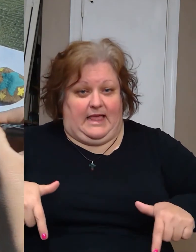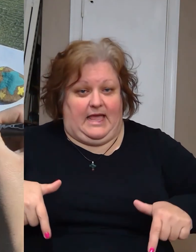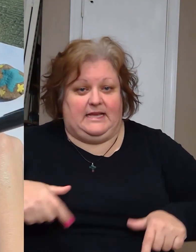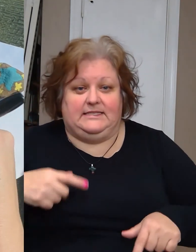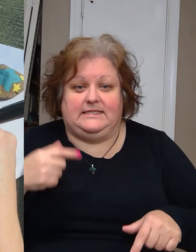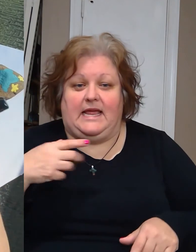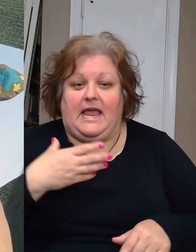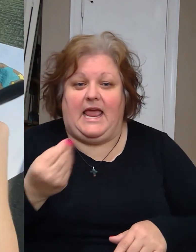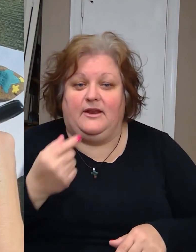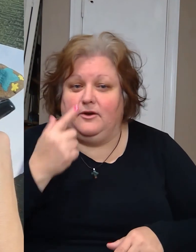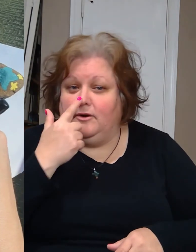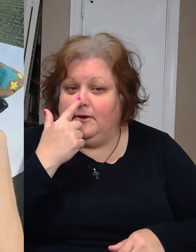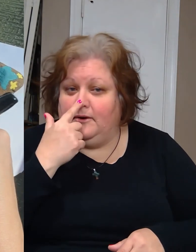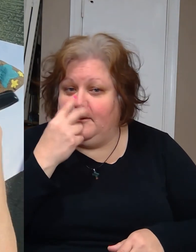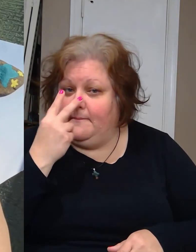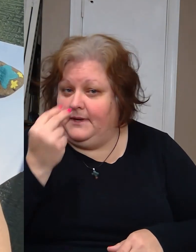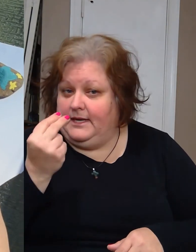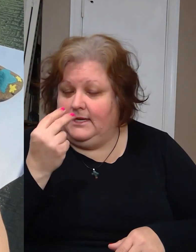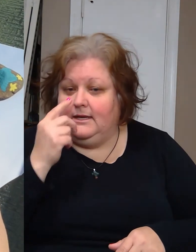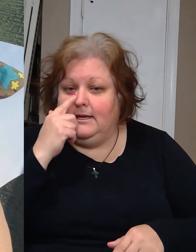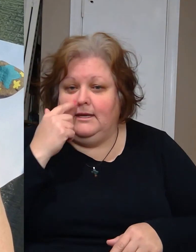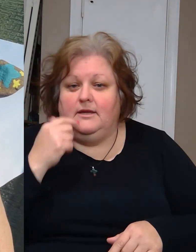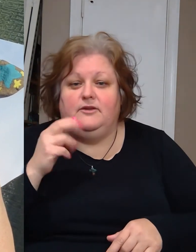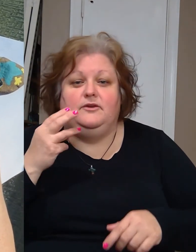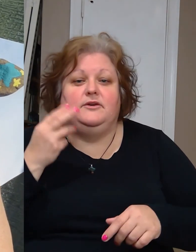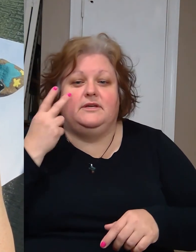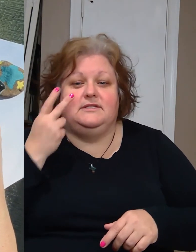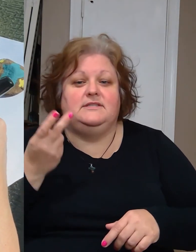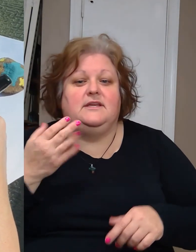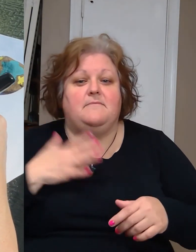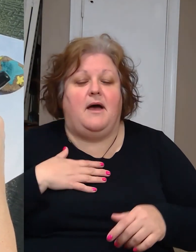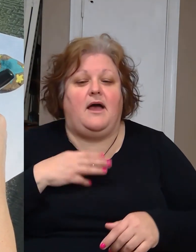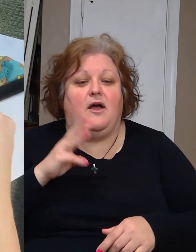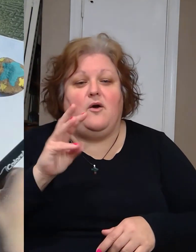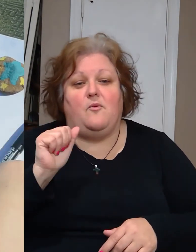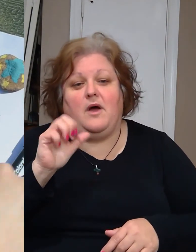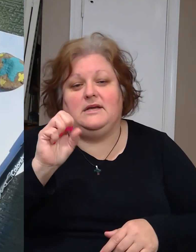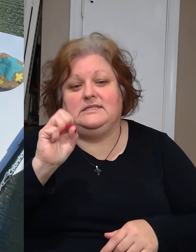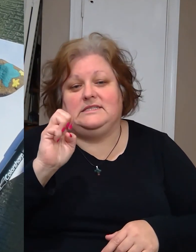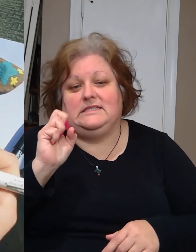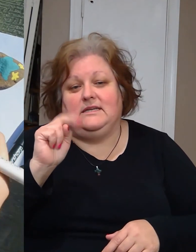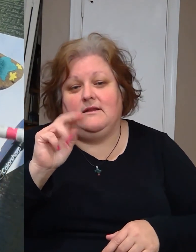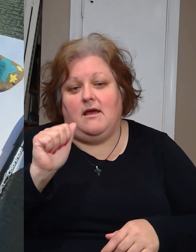You can see my Wasina Stars rock up there too.